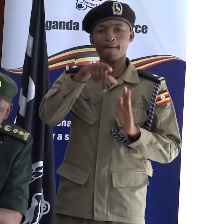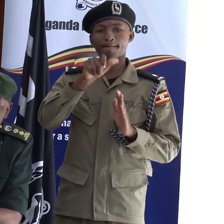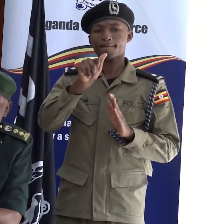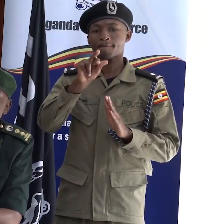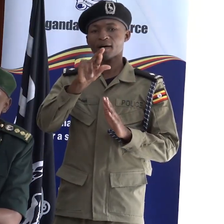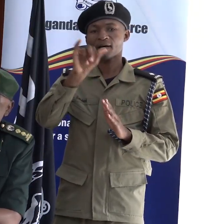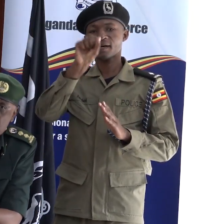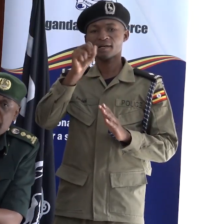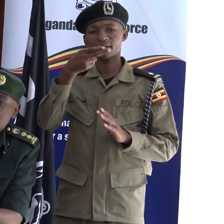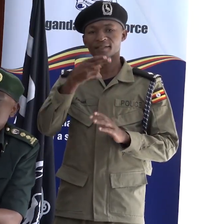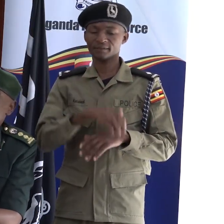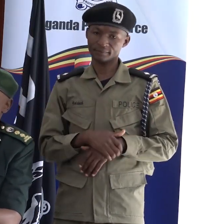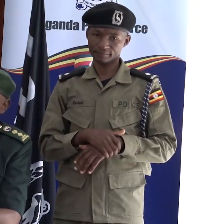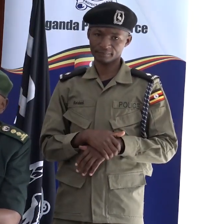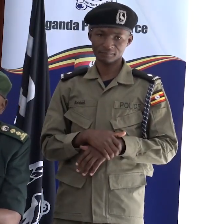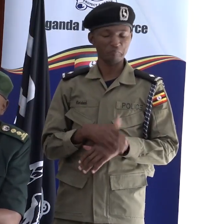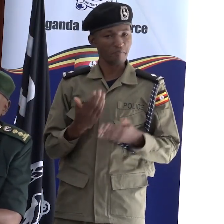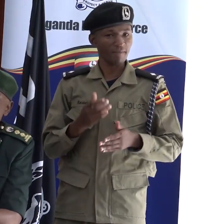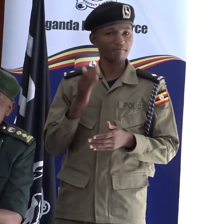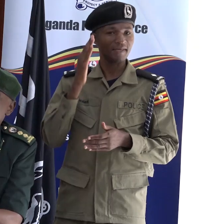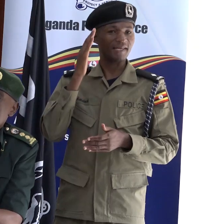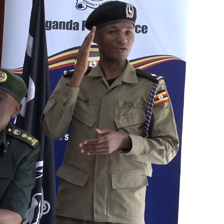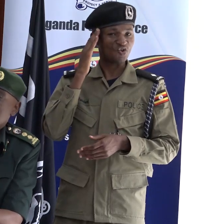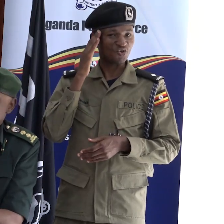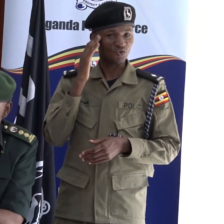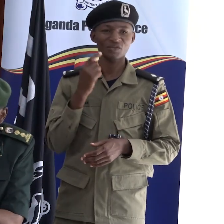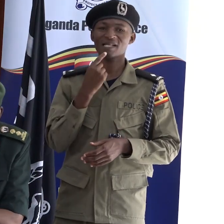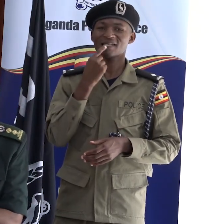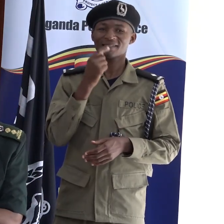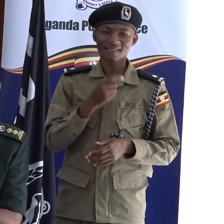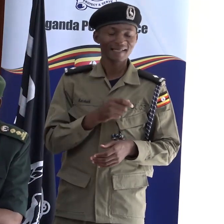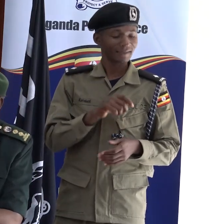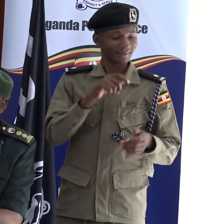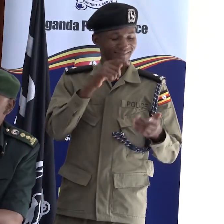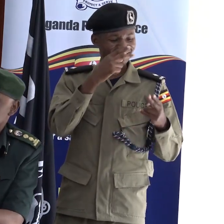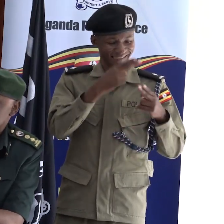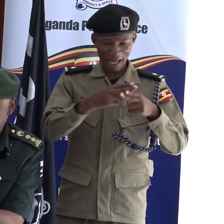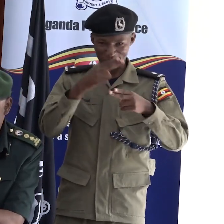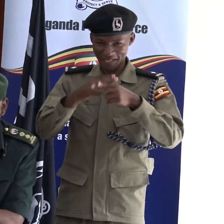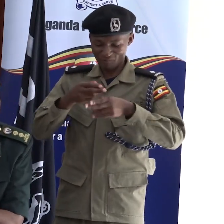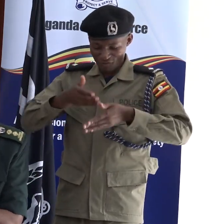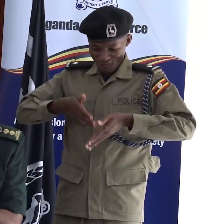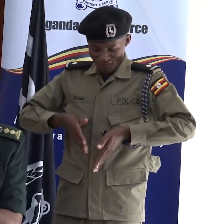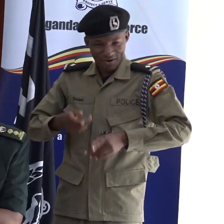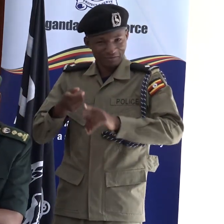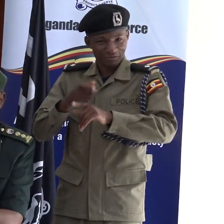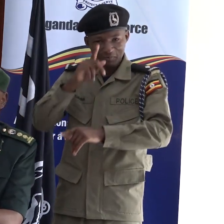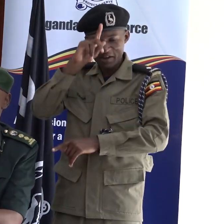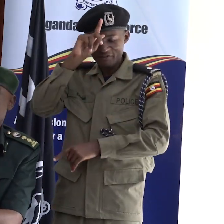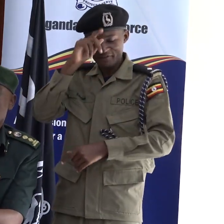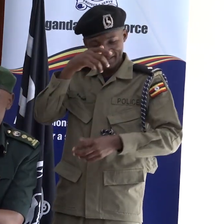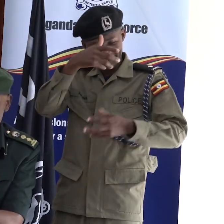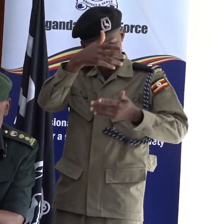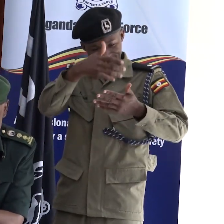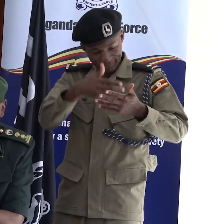to know, that knows that so and so was born in this village,